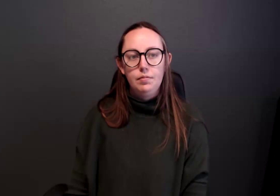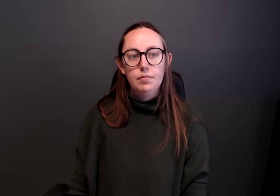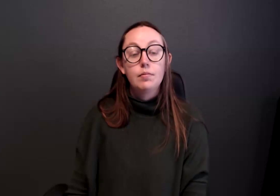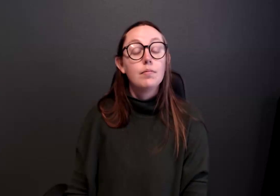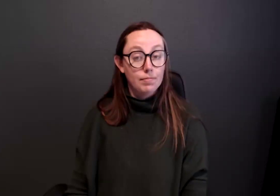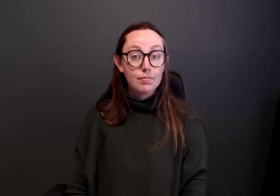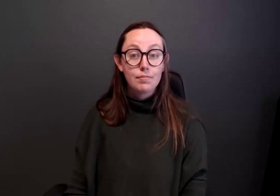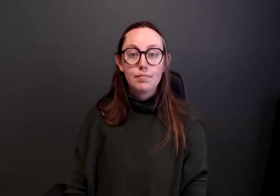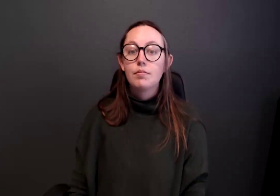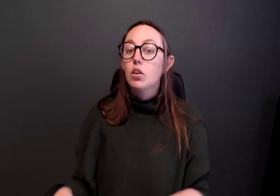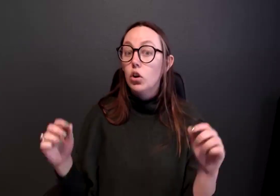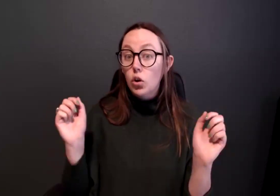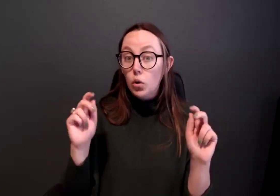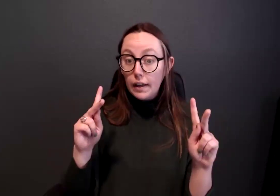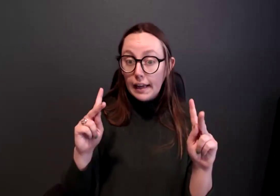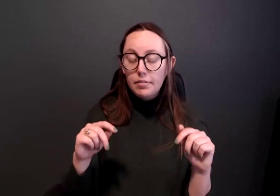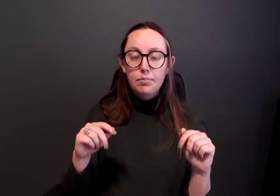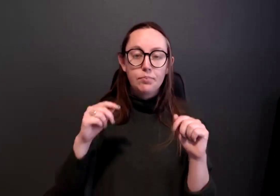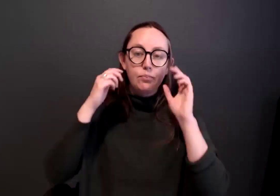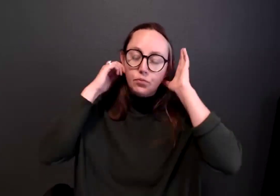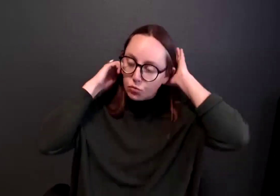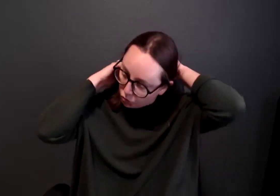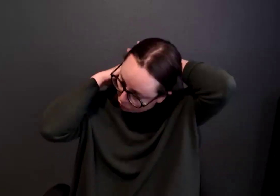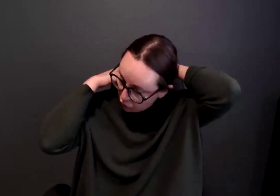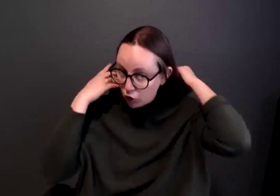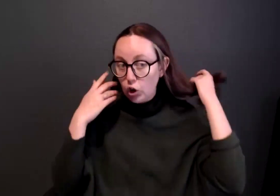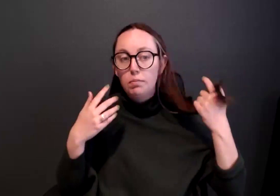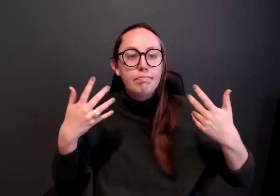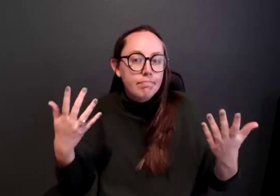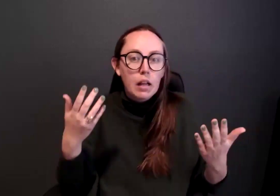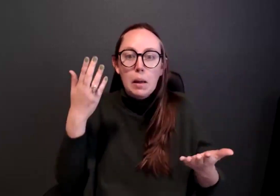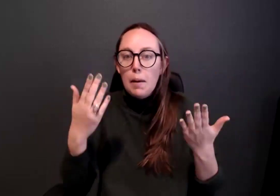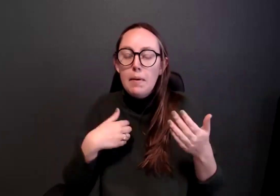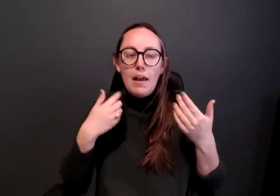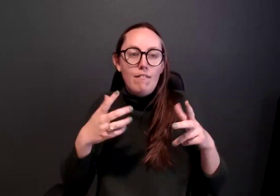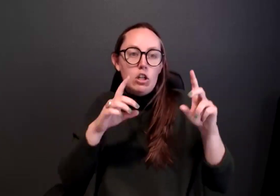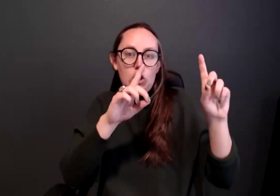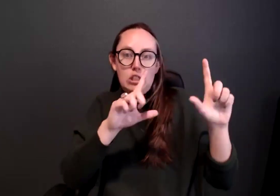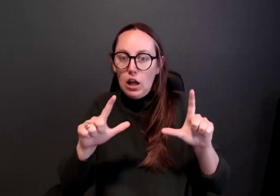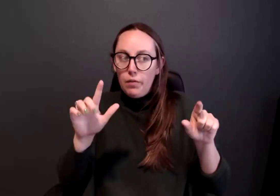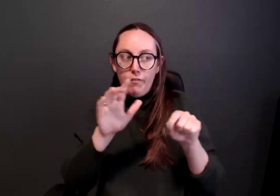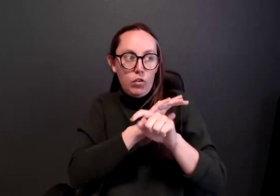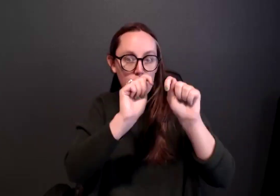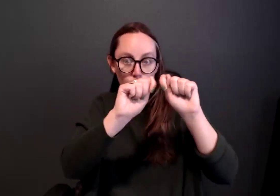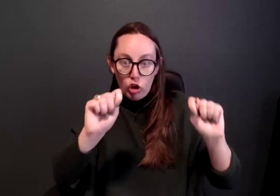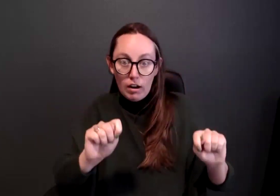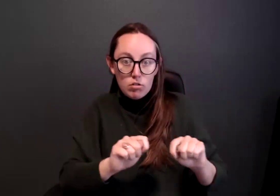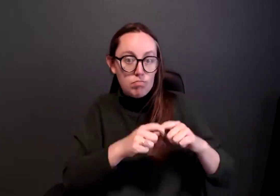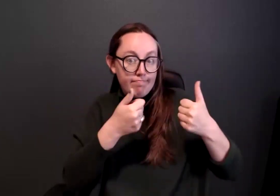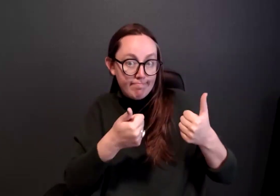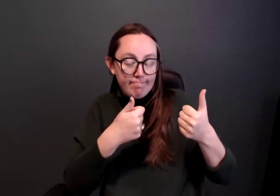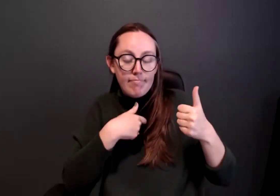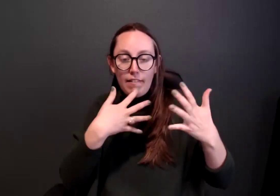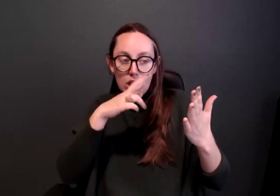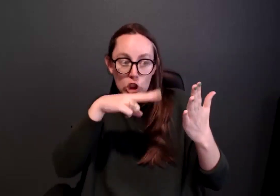Okay, so let's say that I downloaded that whole transcript and I read it through. The first thing you want to do is you want to